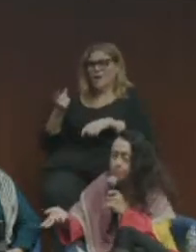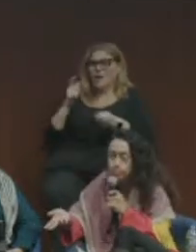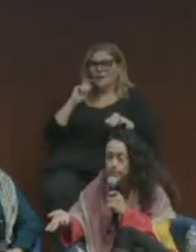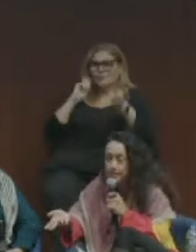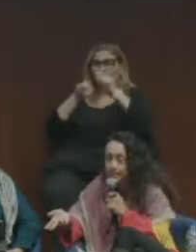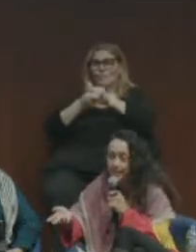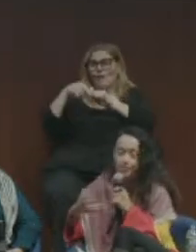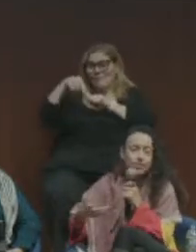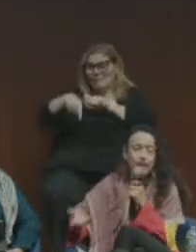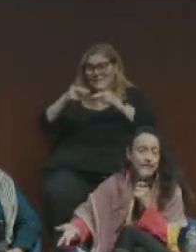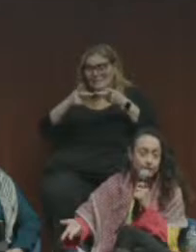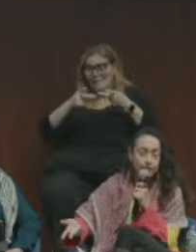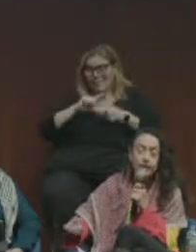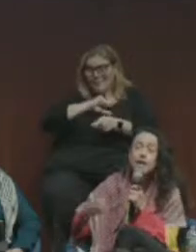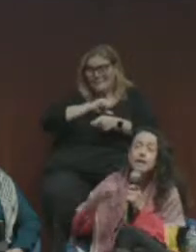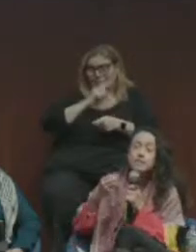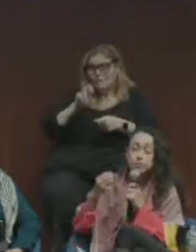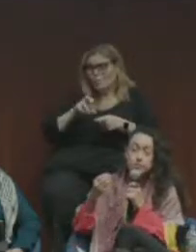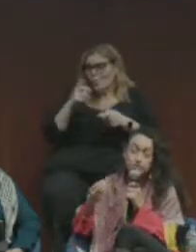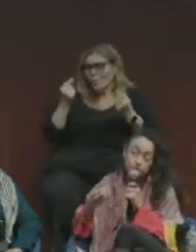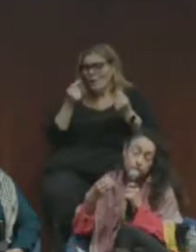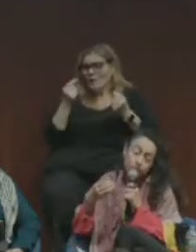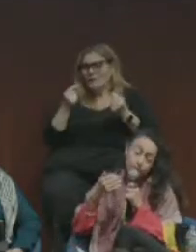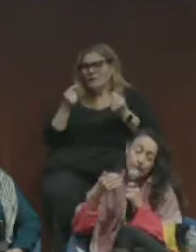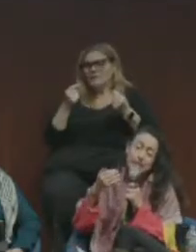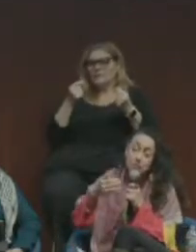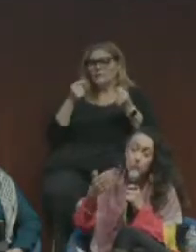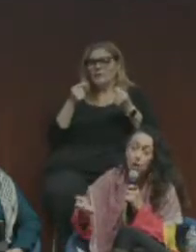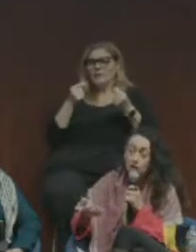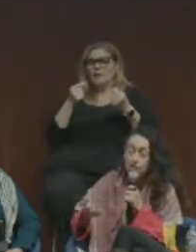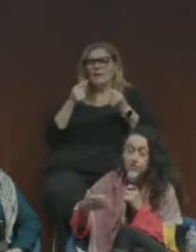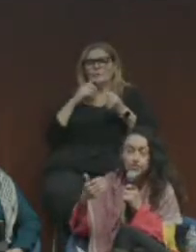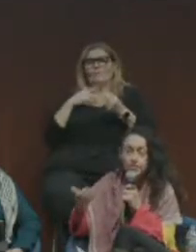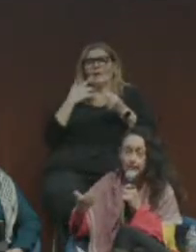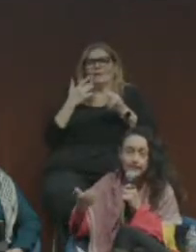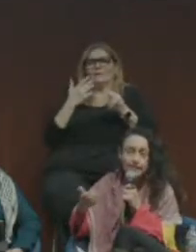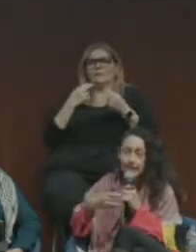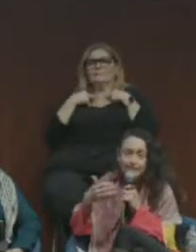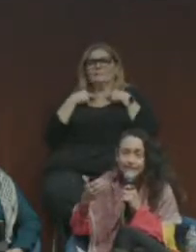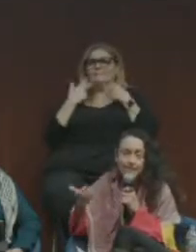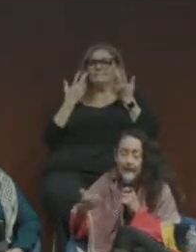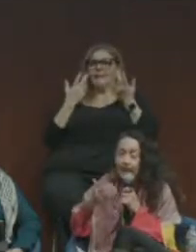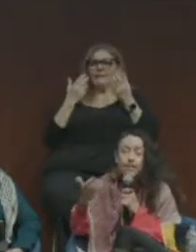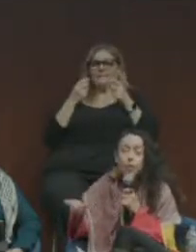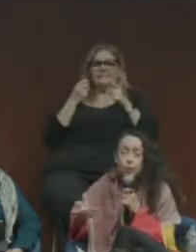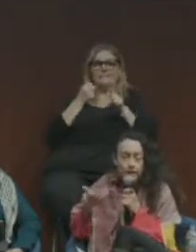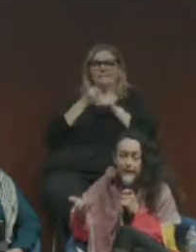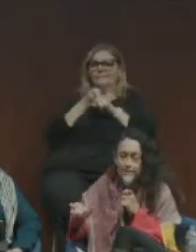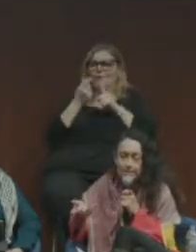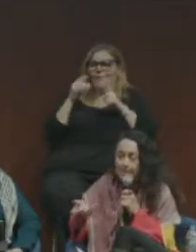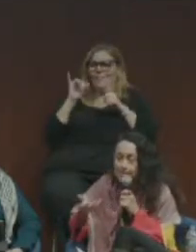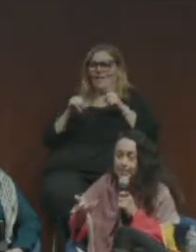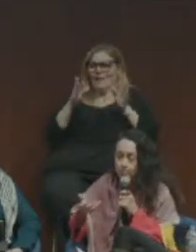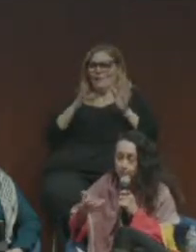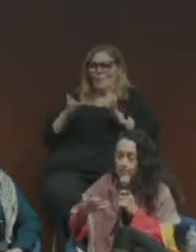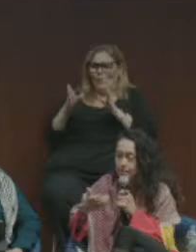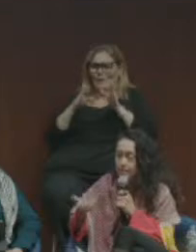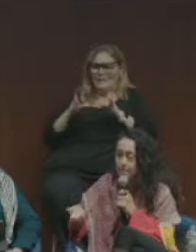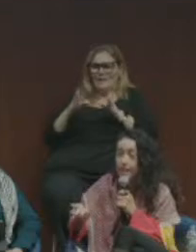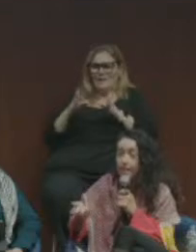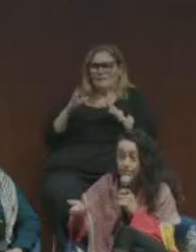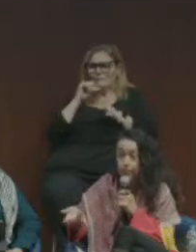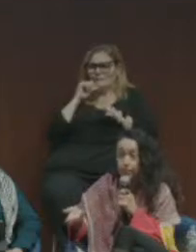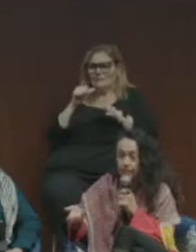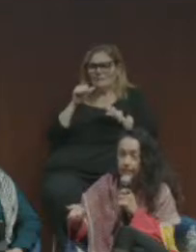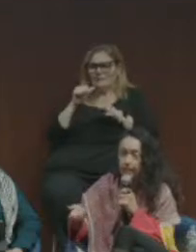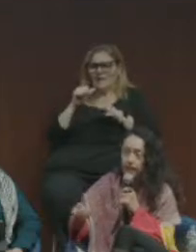reform this precinct or that, till we hit the wall of understanding that organizing isn't what's going to